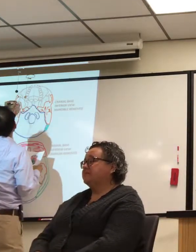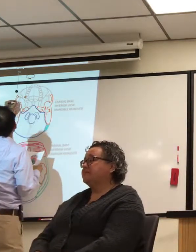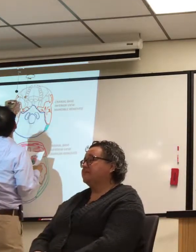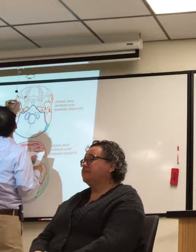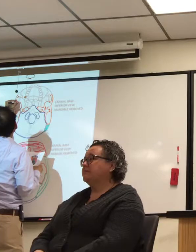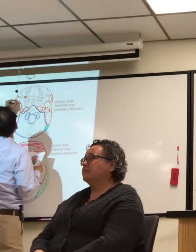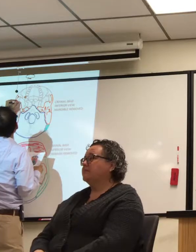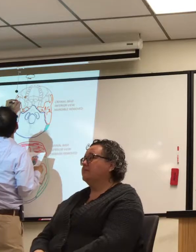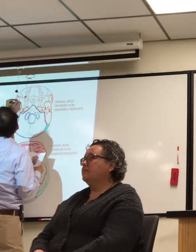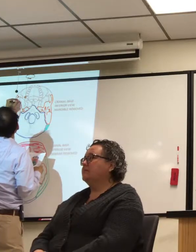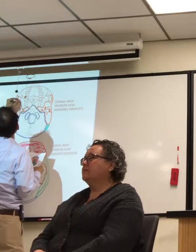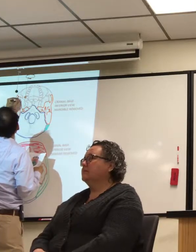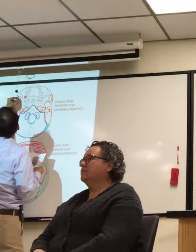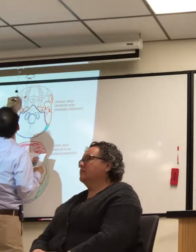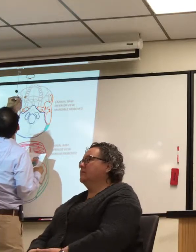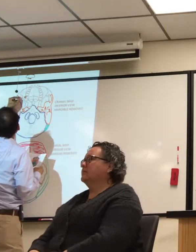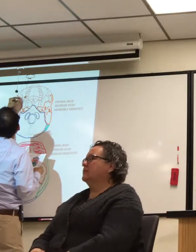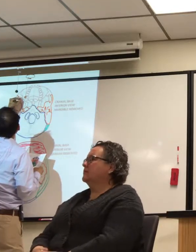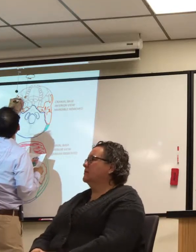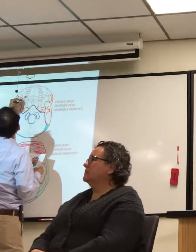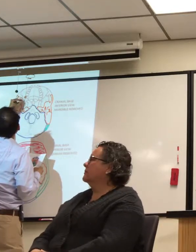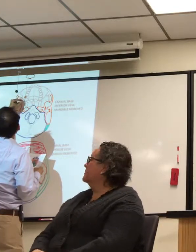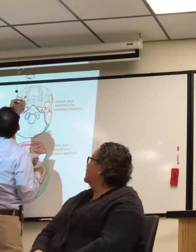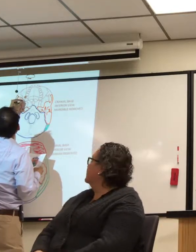Let me trace right here.